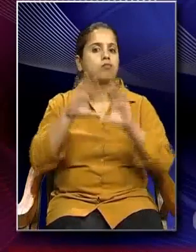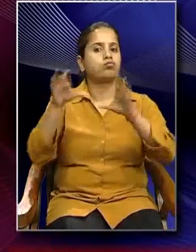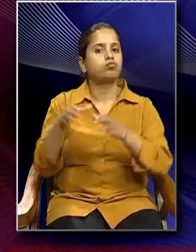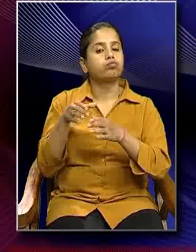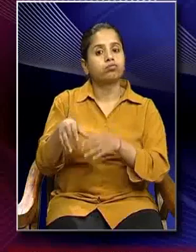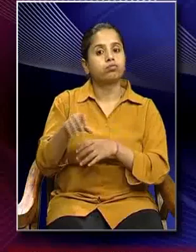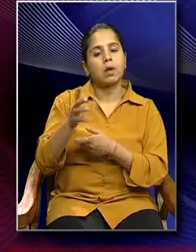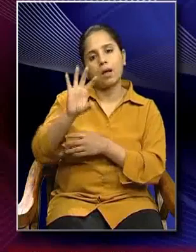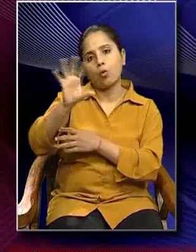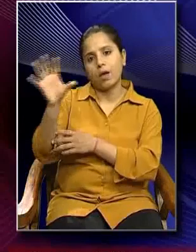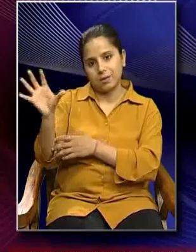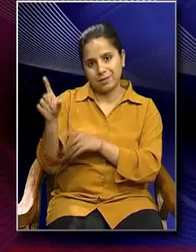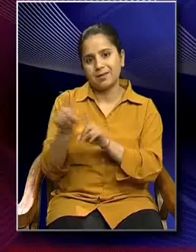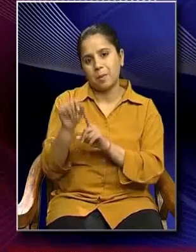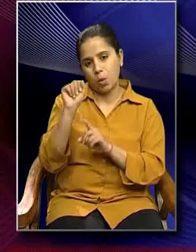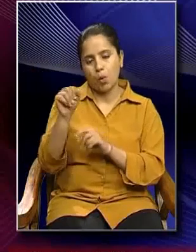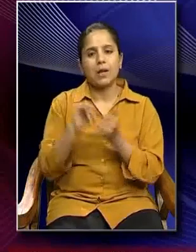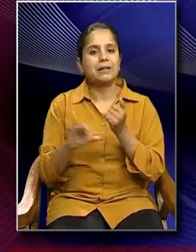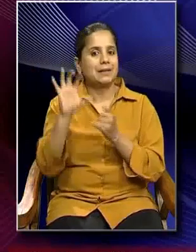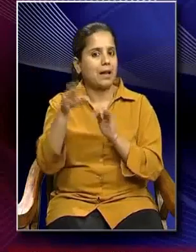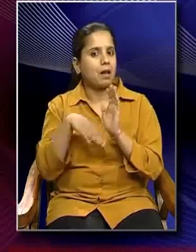level also, which is the nation state level.